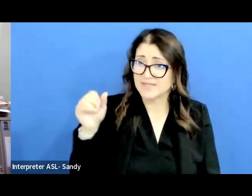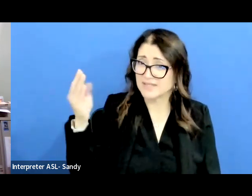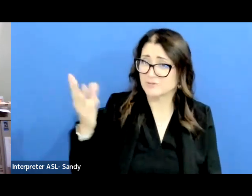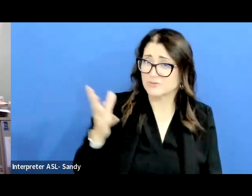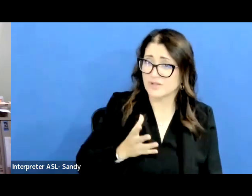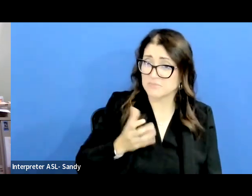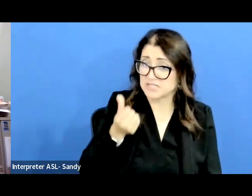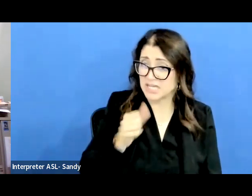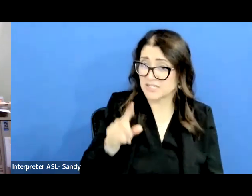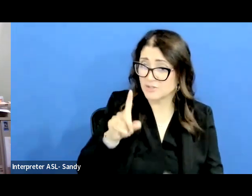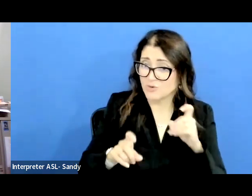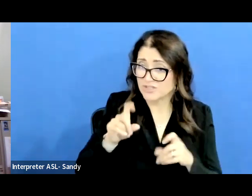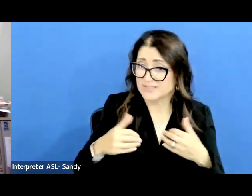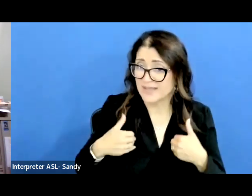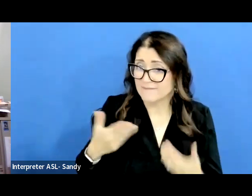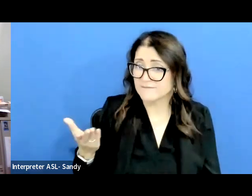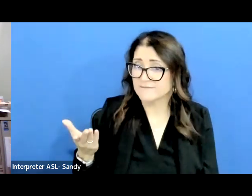questions?